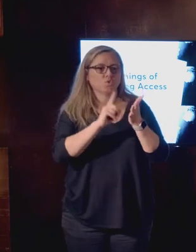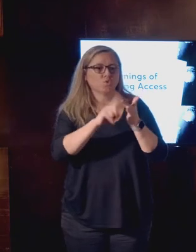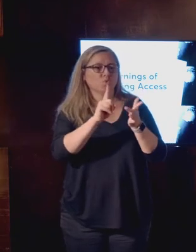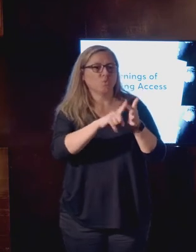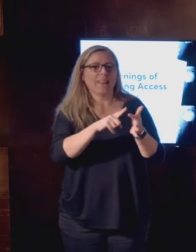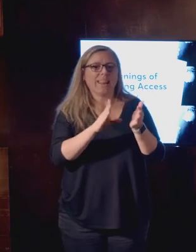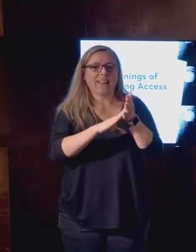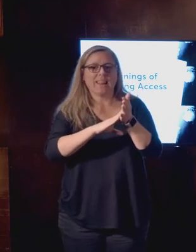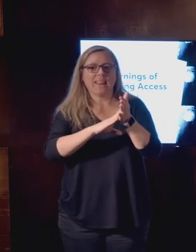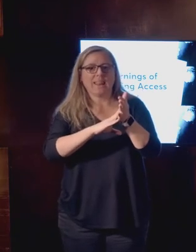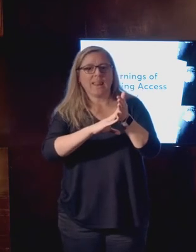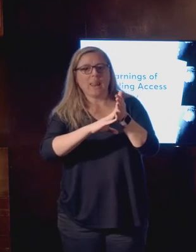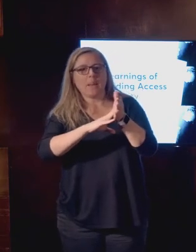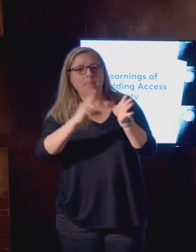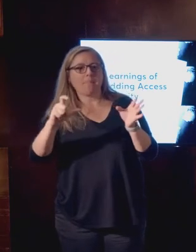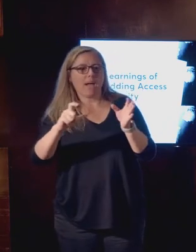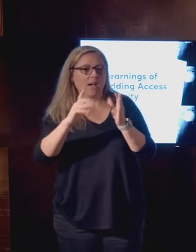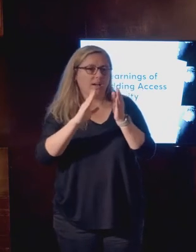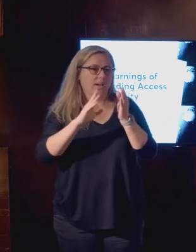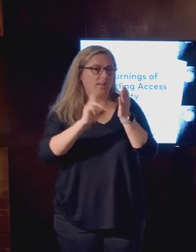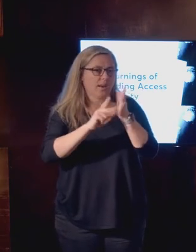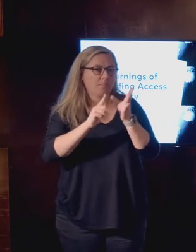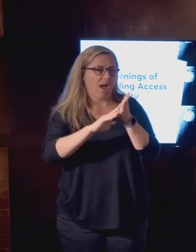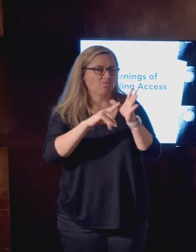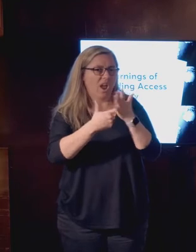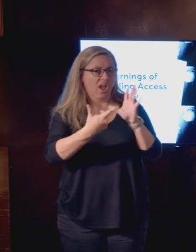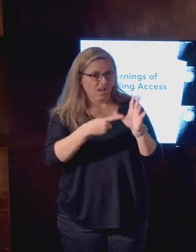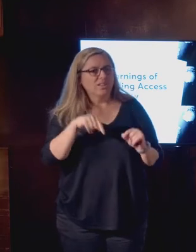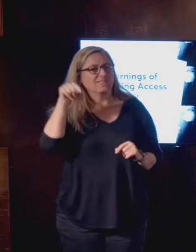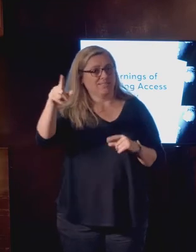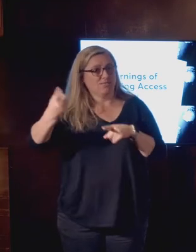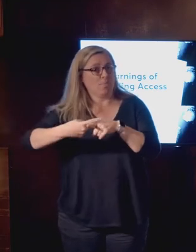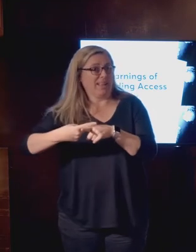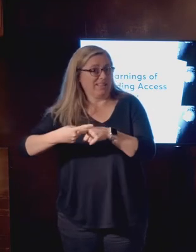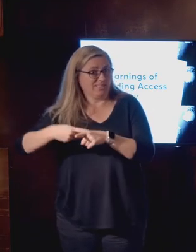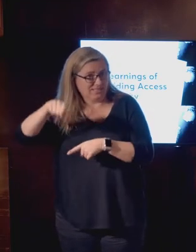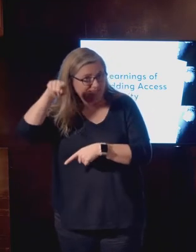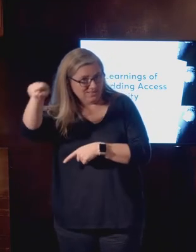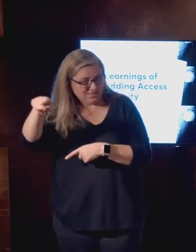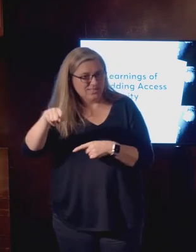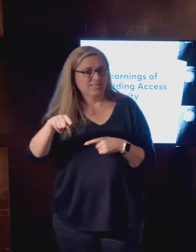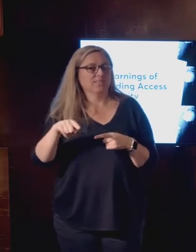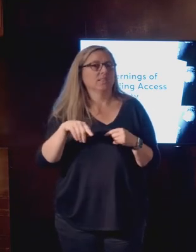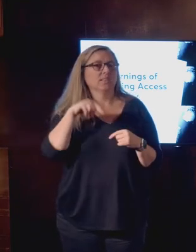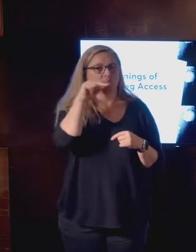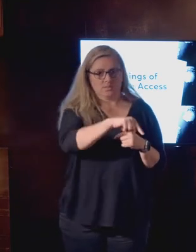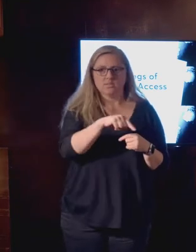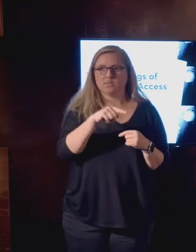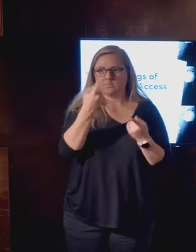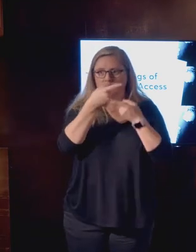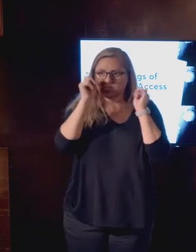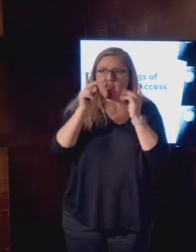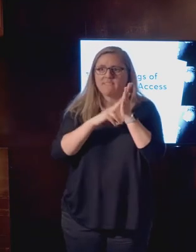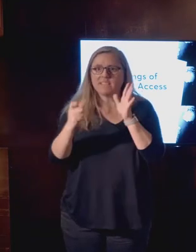Mackers, as some of you might know. Julie's a friend of mine and she's a performer from the UK. She is an honorary fellow at